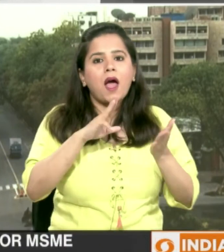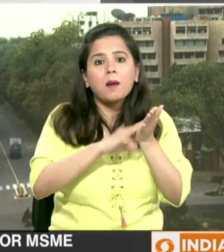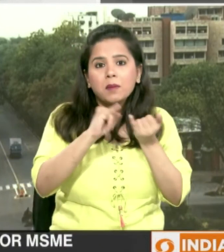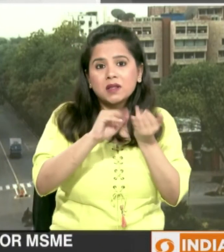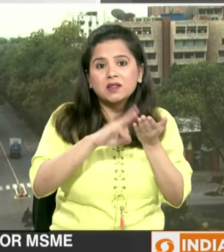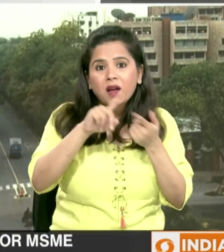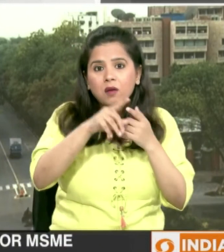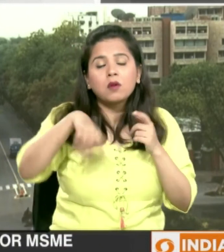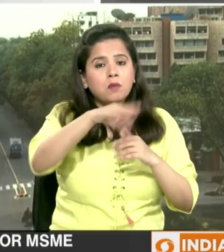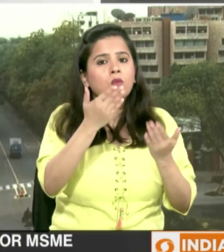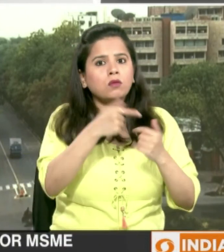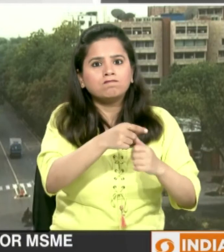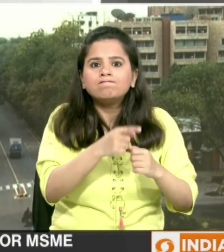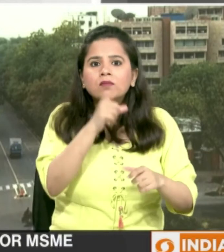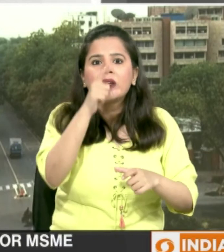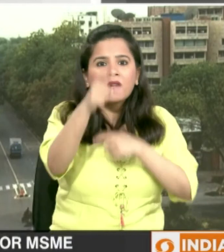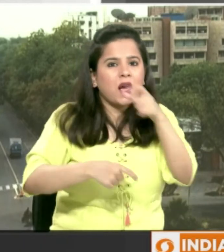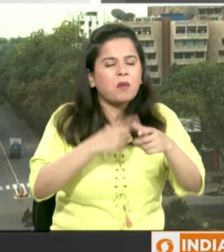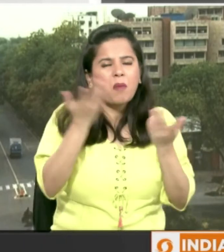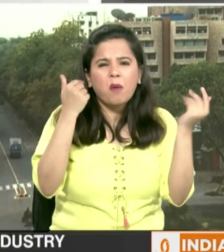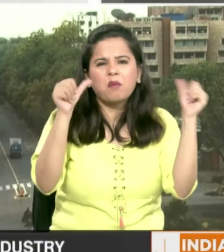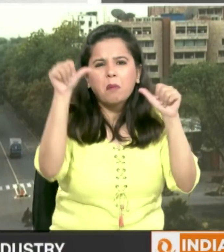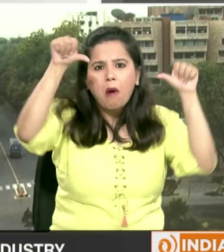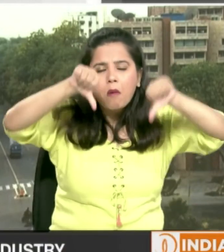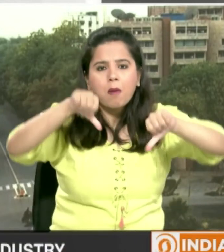will re-energize the indigenous industry.